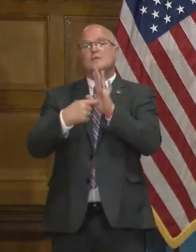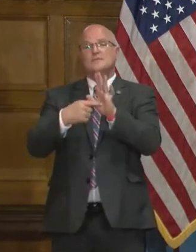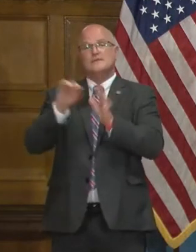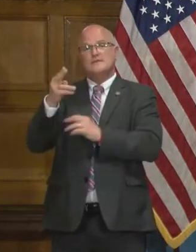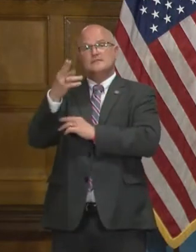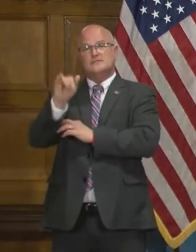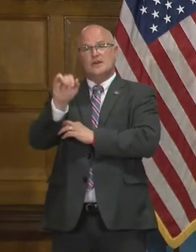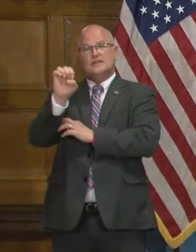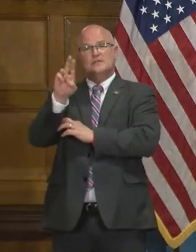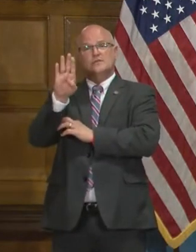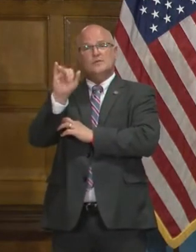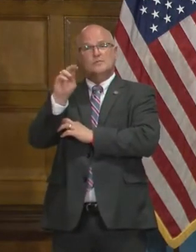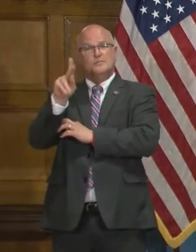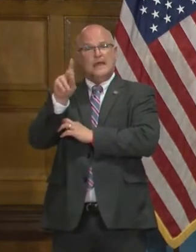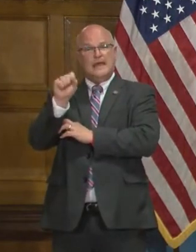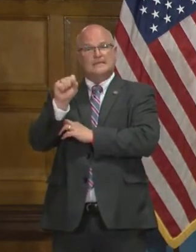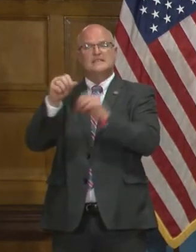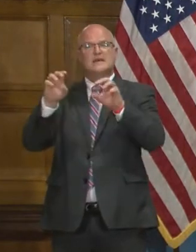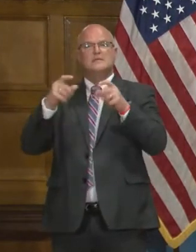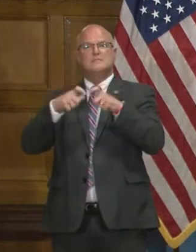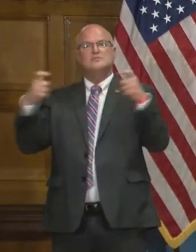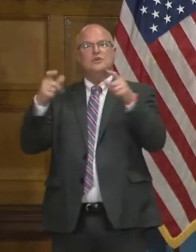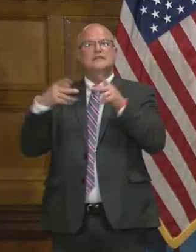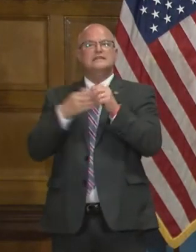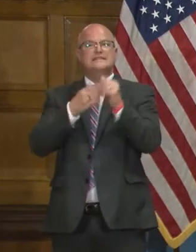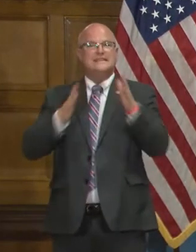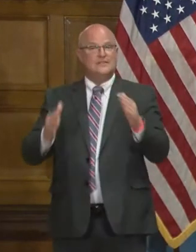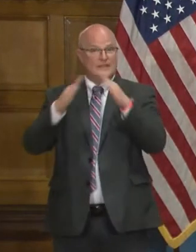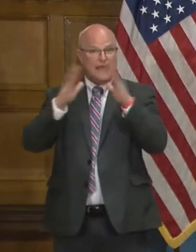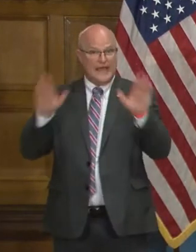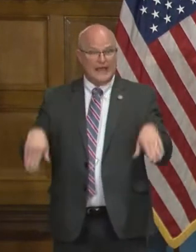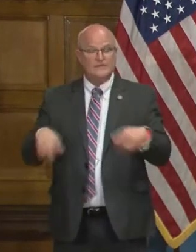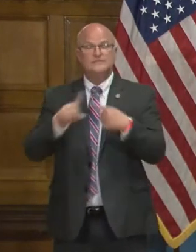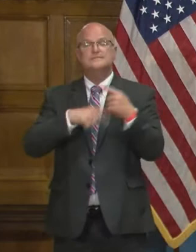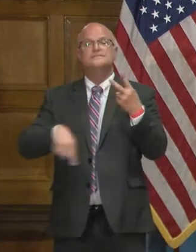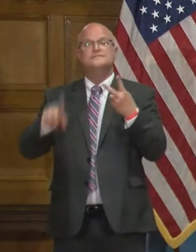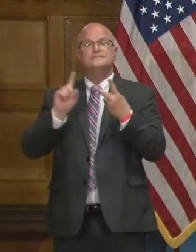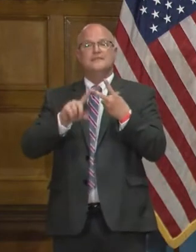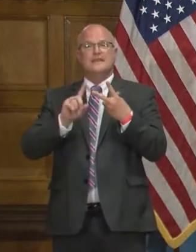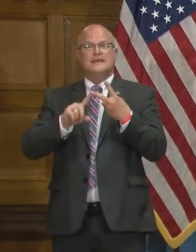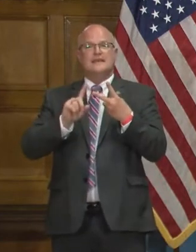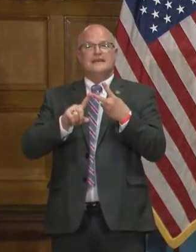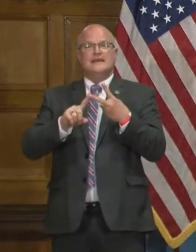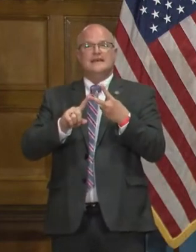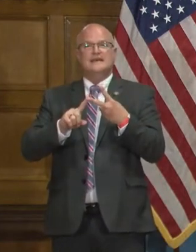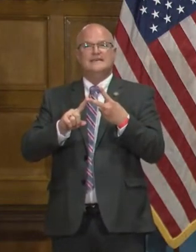John Eubanks, the majority leader in the House. We have